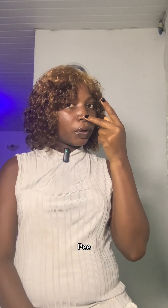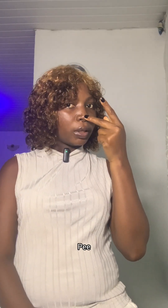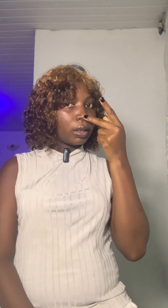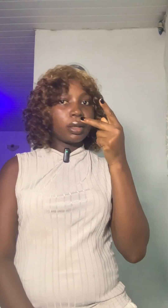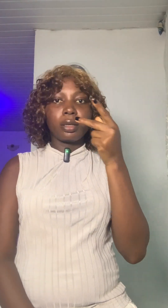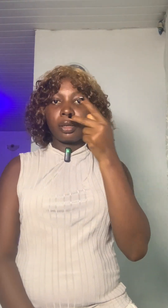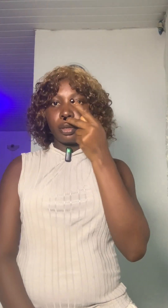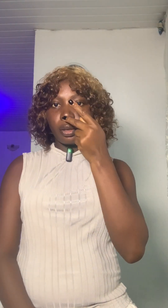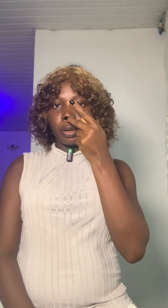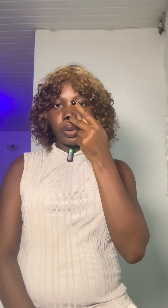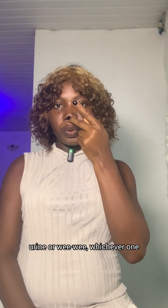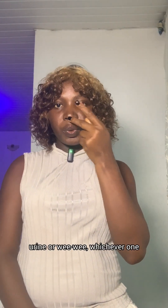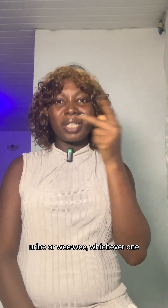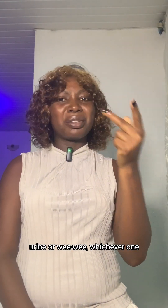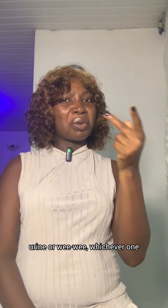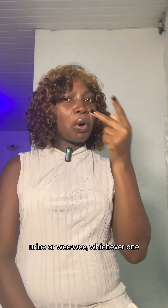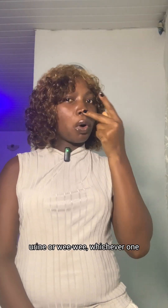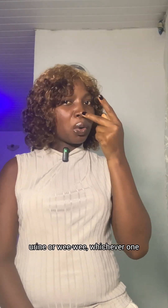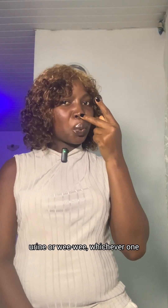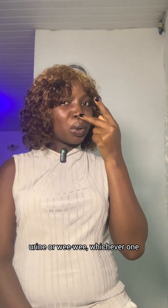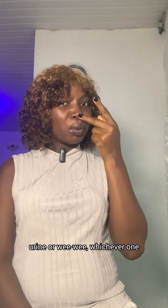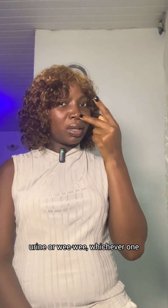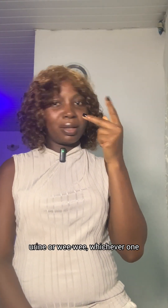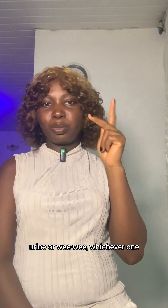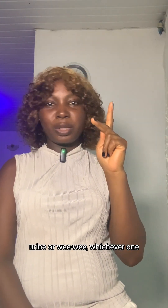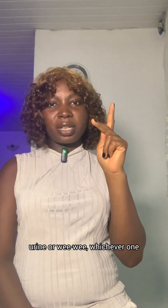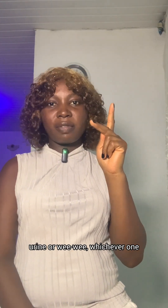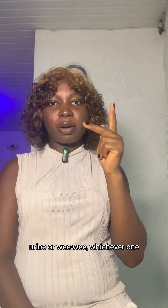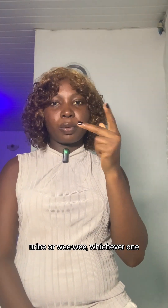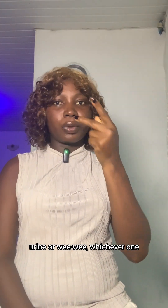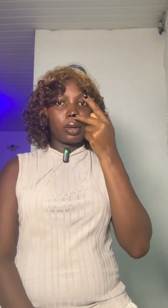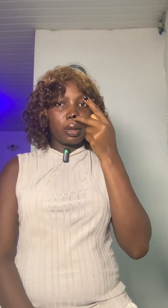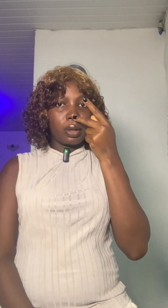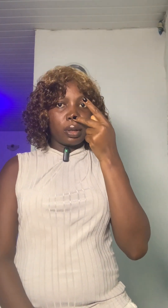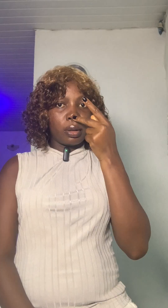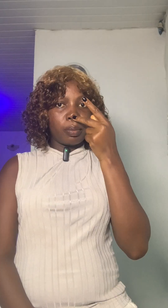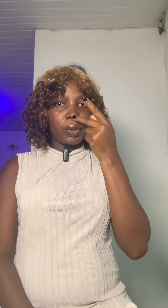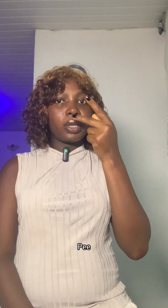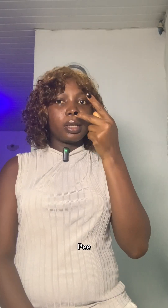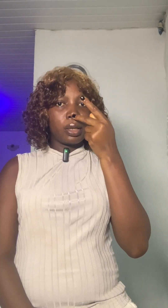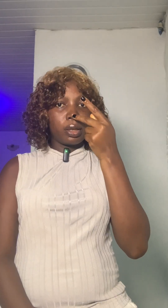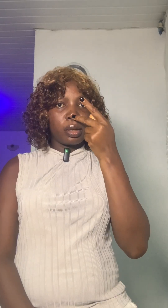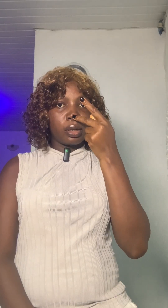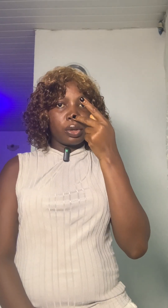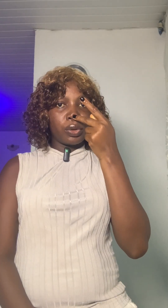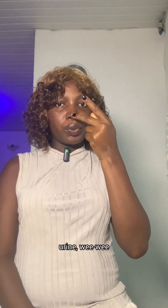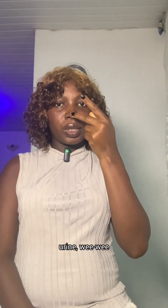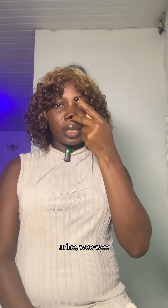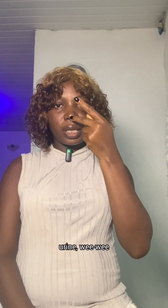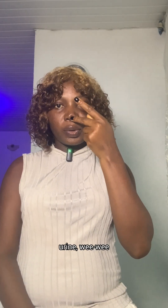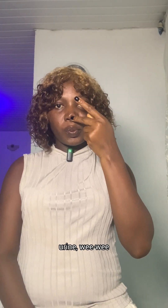P, urine, or wee-wee, whichever one. P, urine,